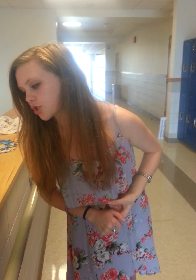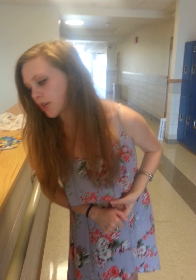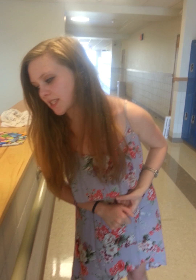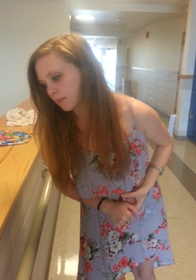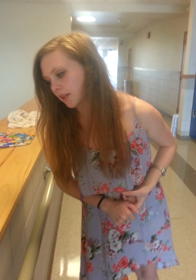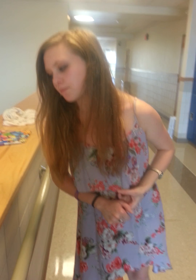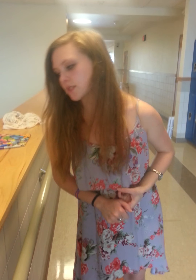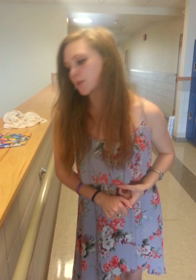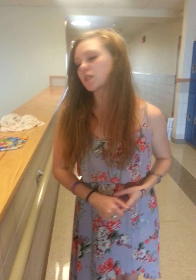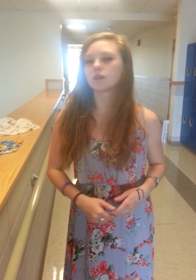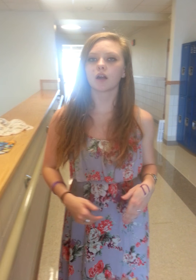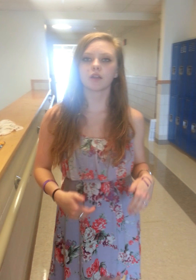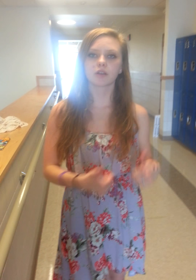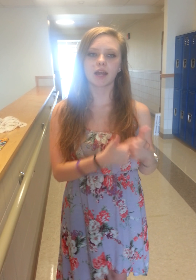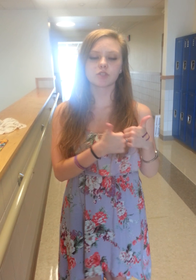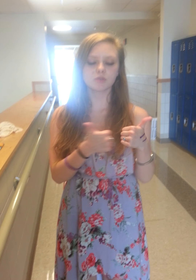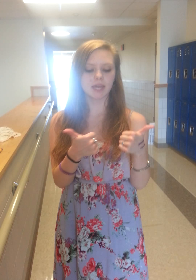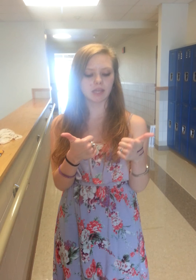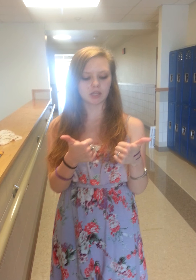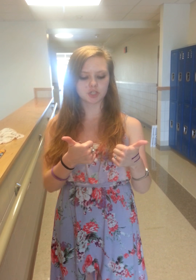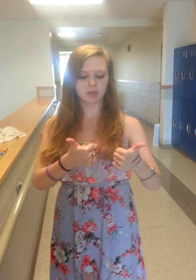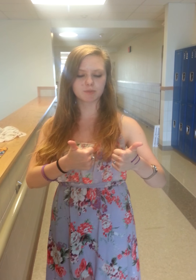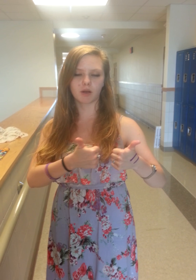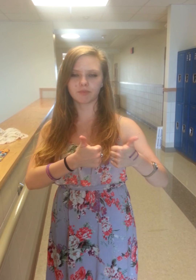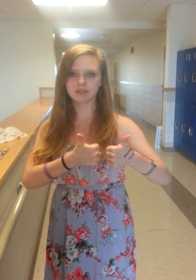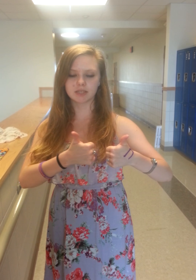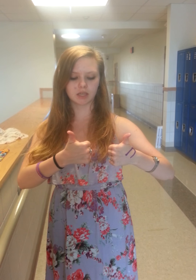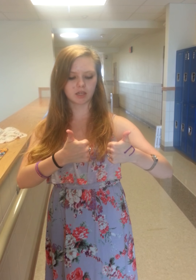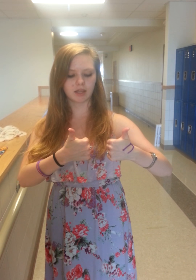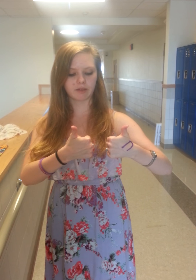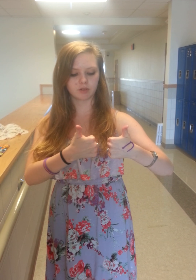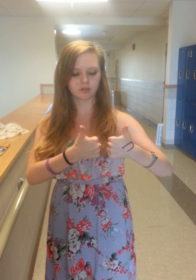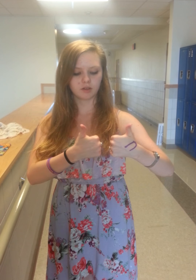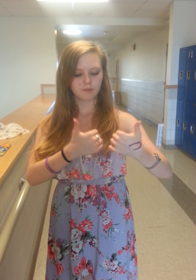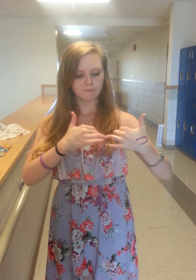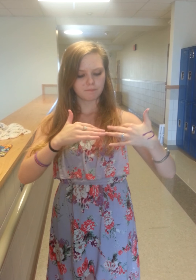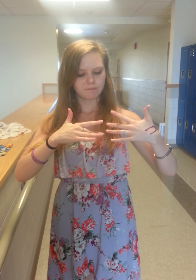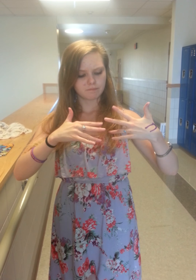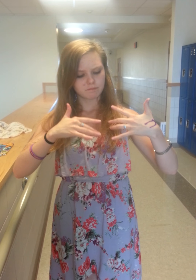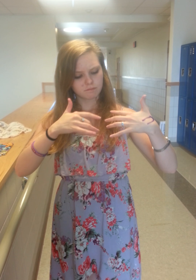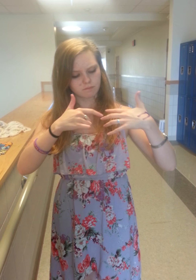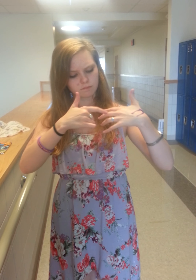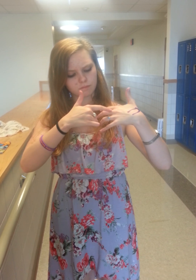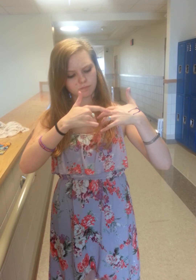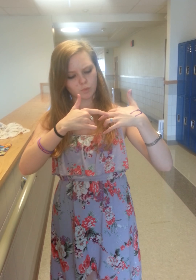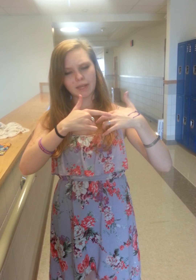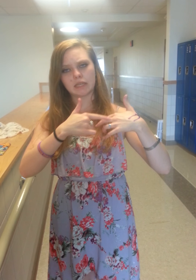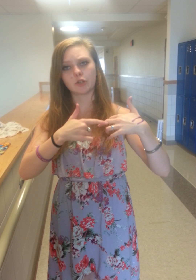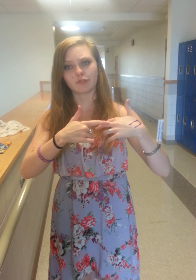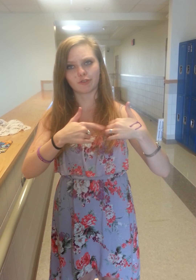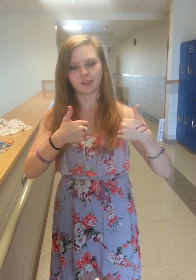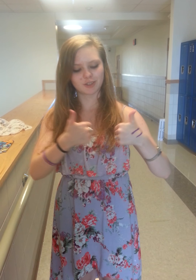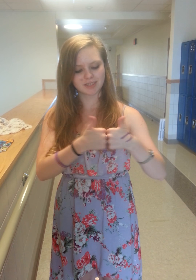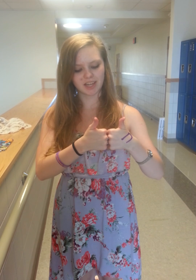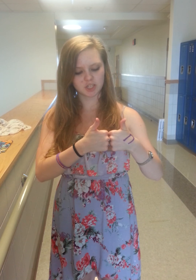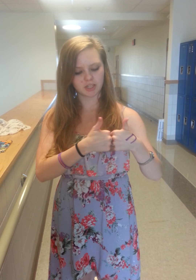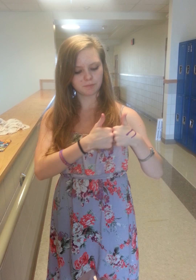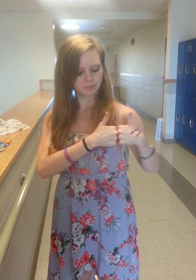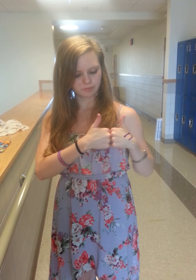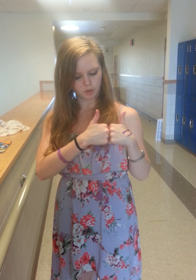trust me. So sweetheart, you're going to have two 10 hand shapes, palm facing in, have your right here of your fingers touching over